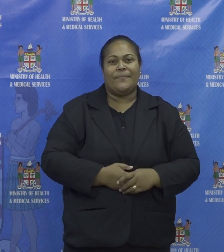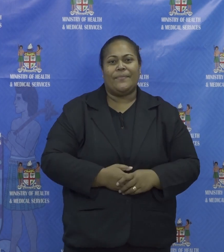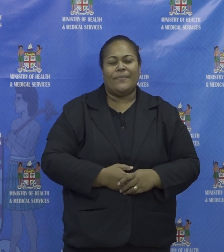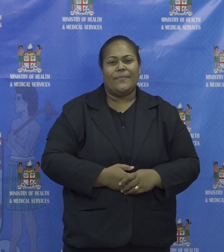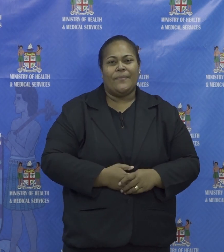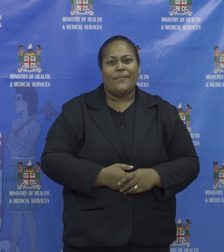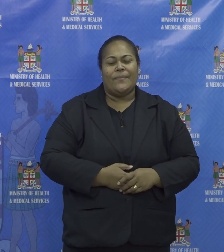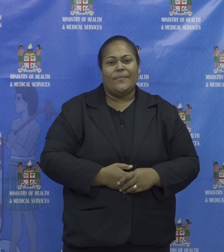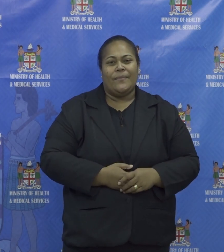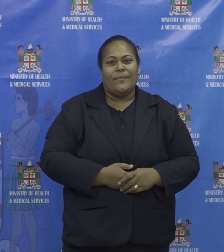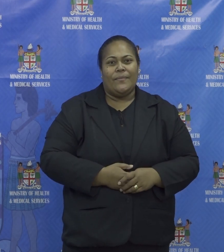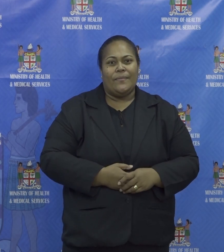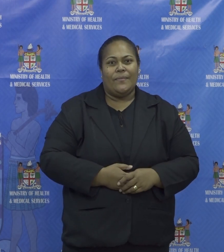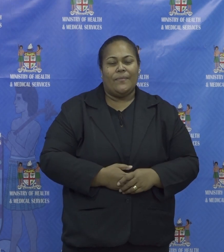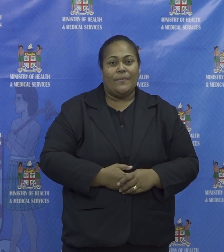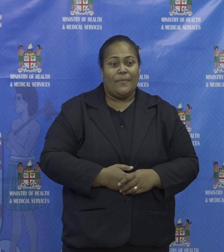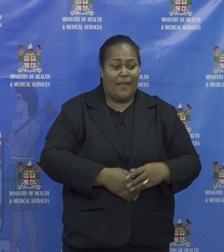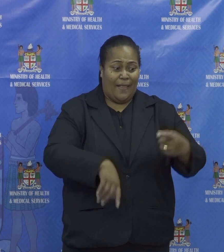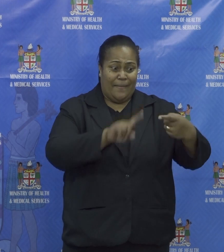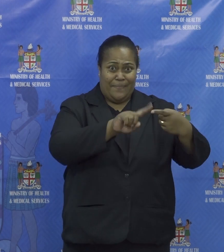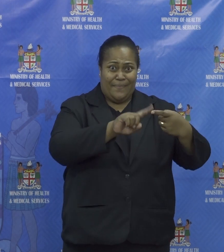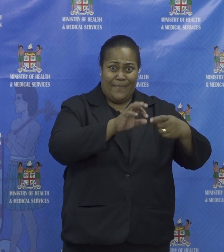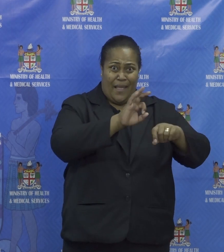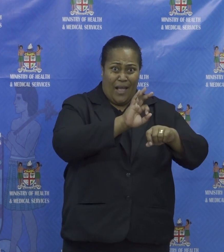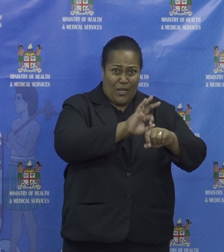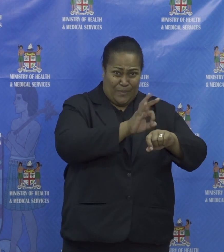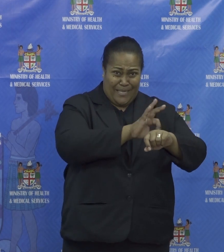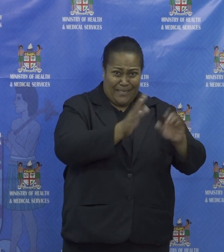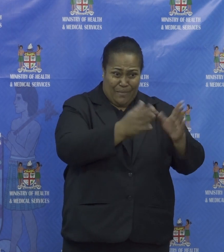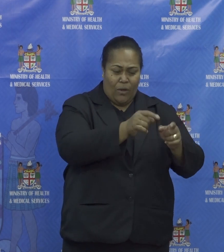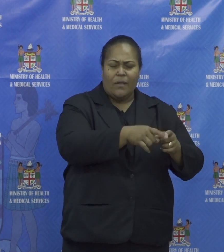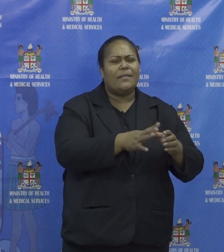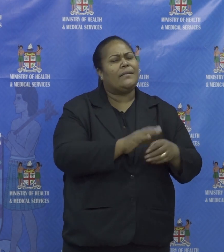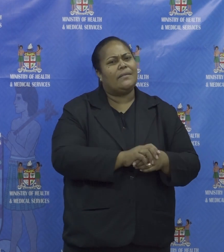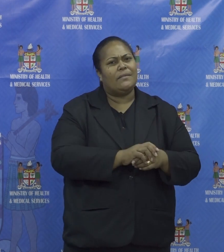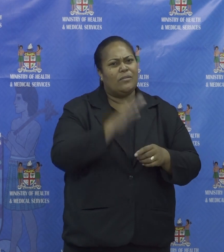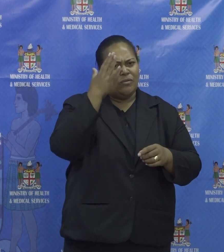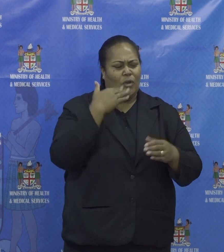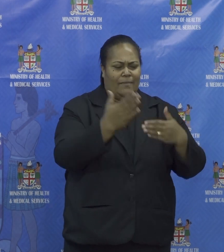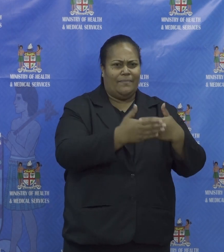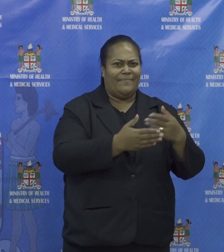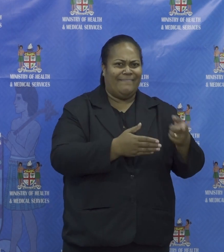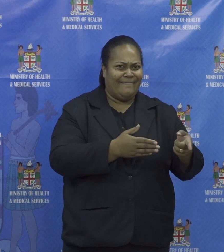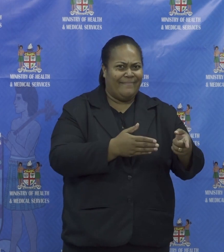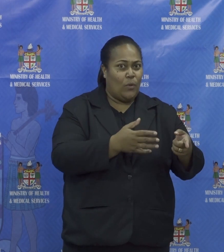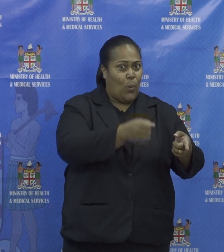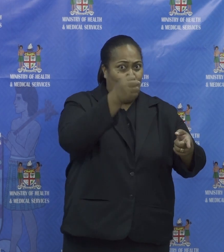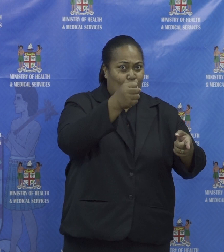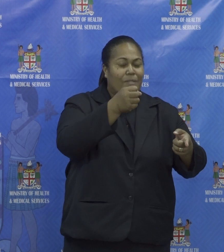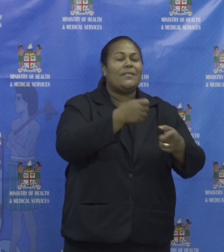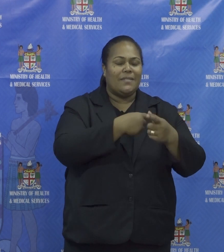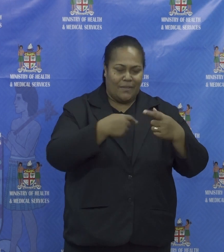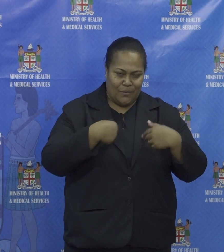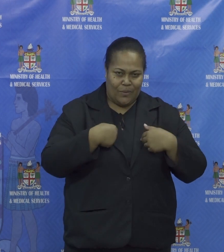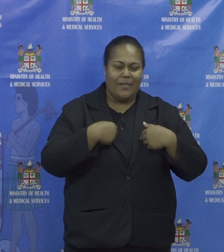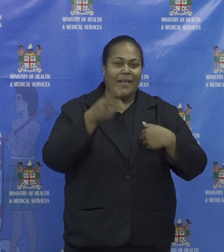held at the Sharada Medical Clinic will be temporarily suspended, and we will notify you,